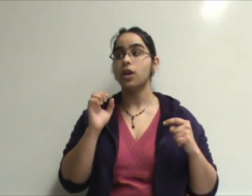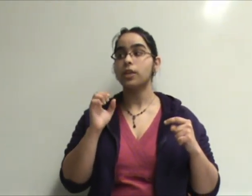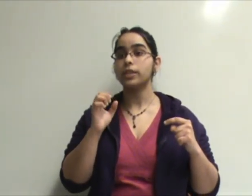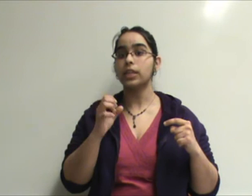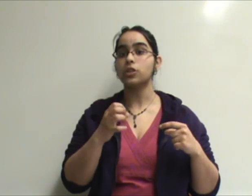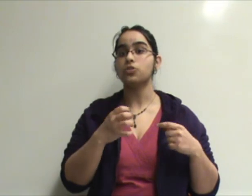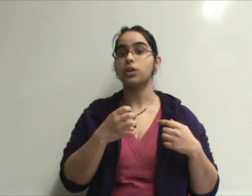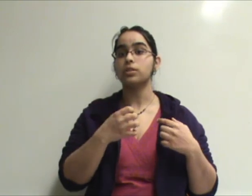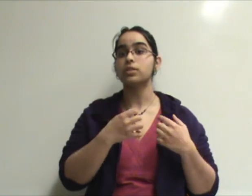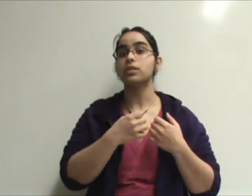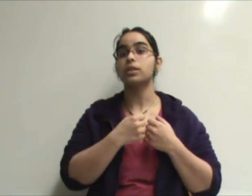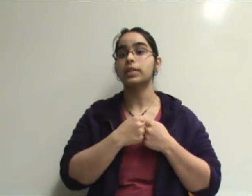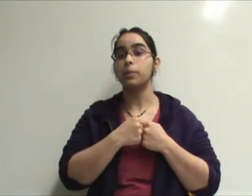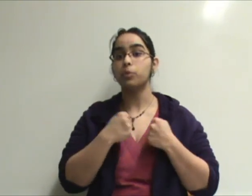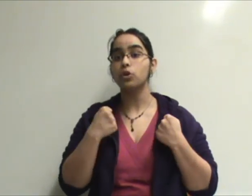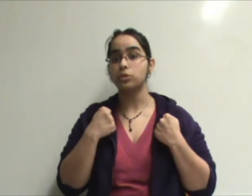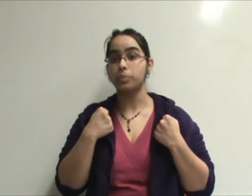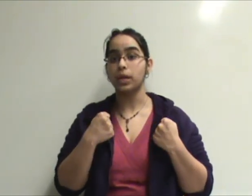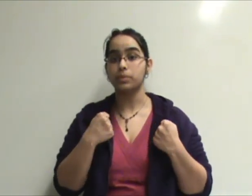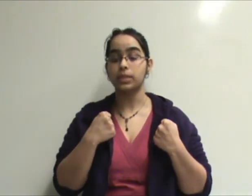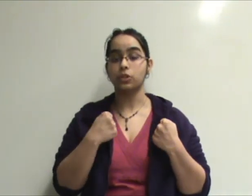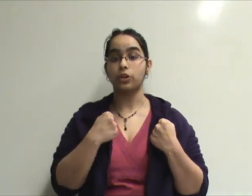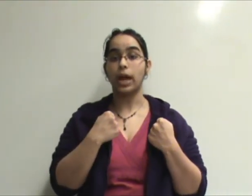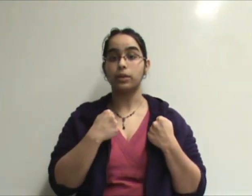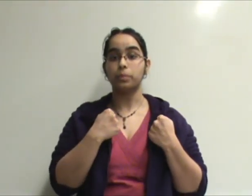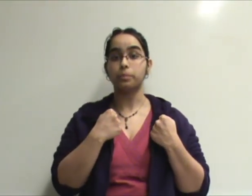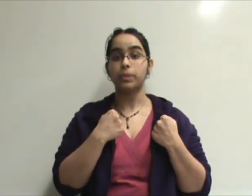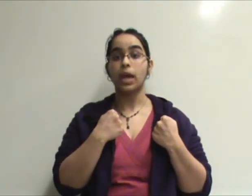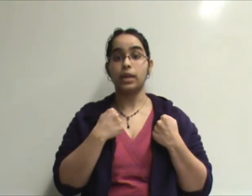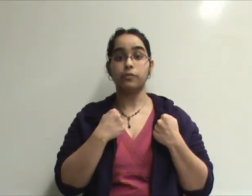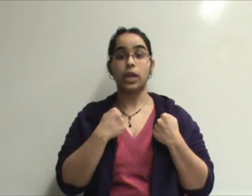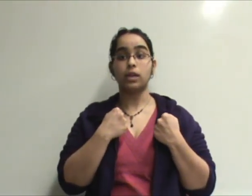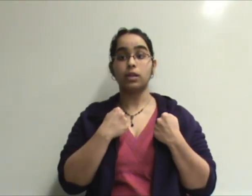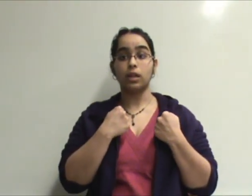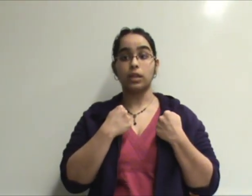the electrons get pulled by a particular atom. And if that